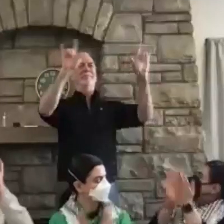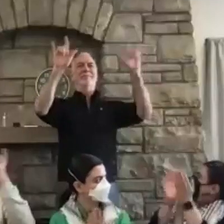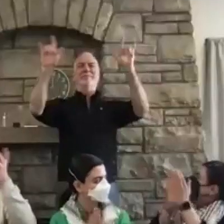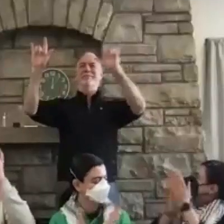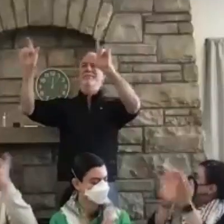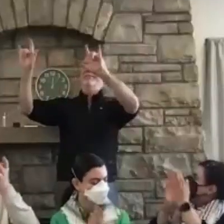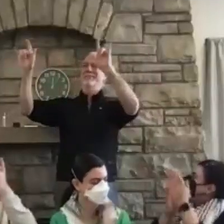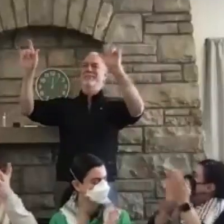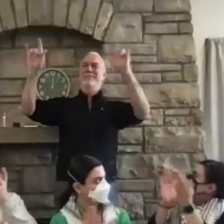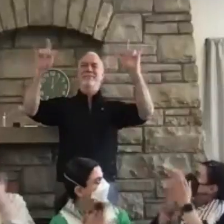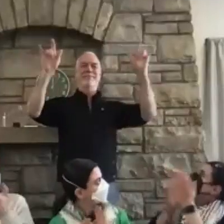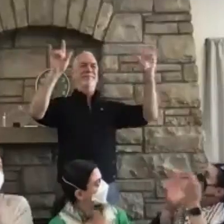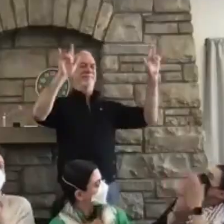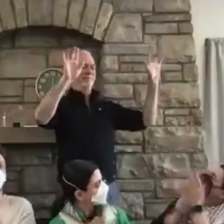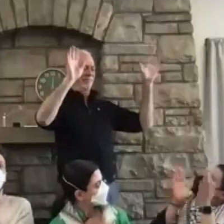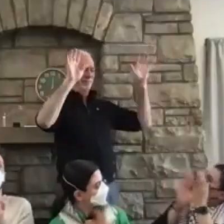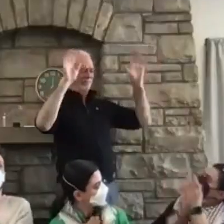applause?